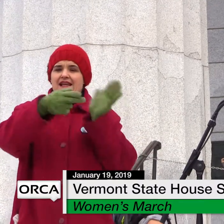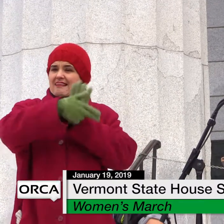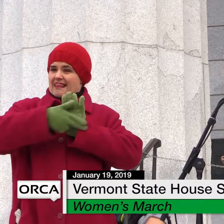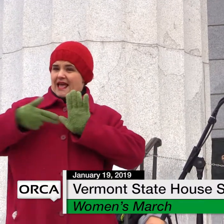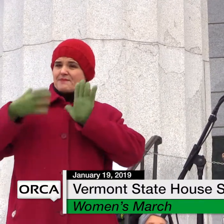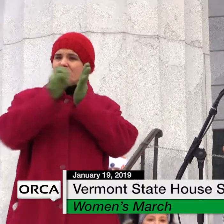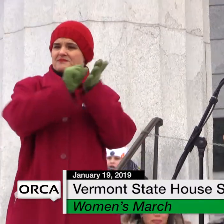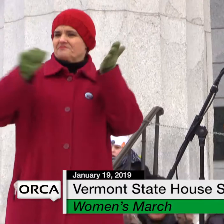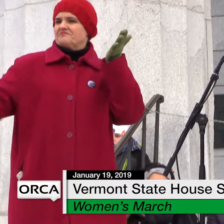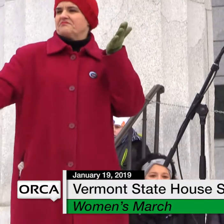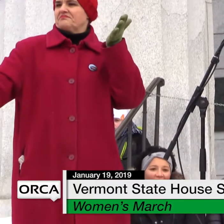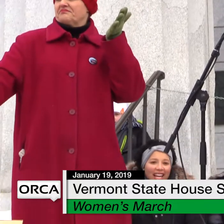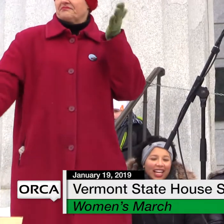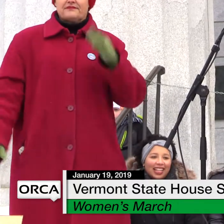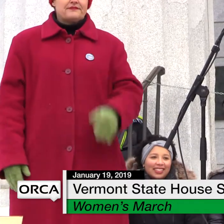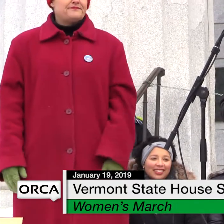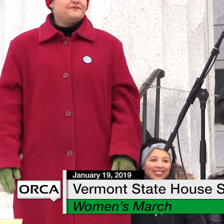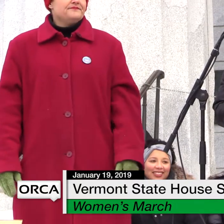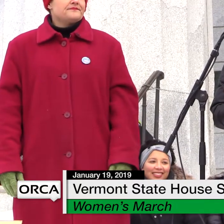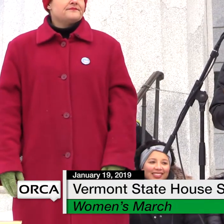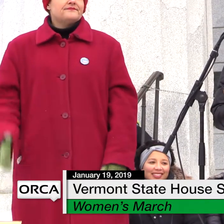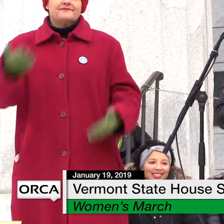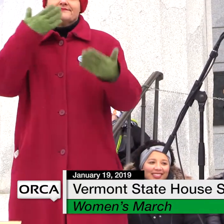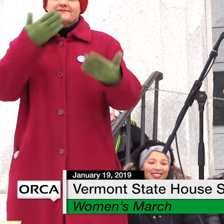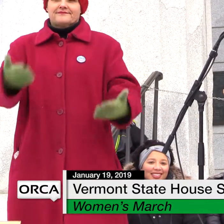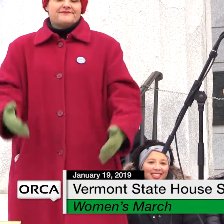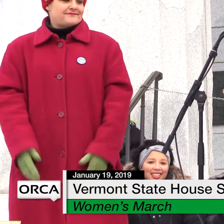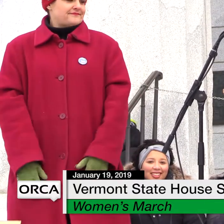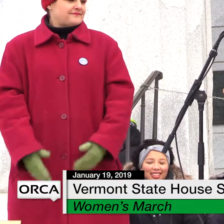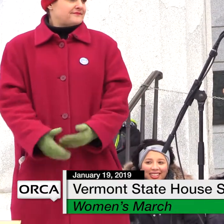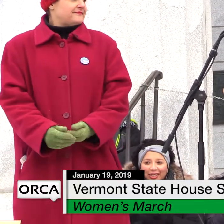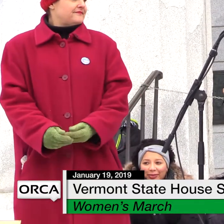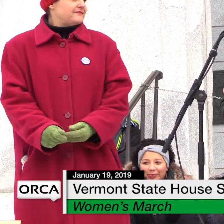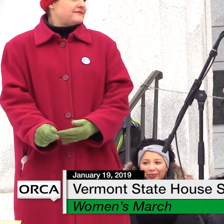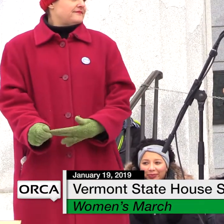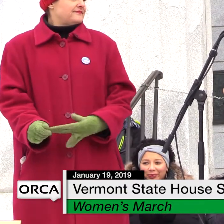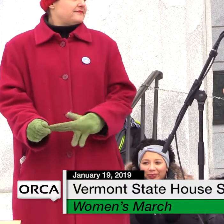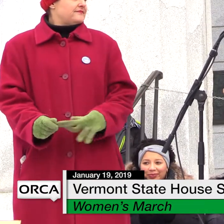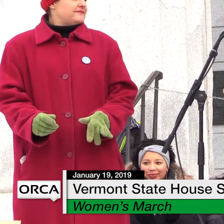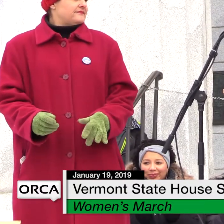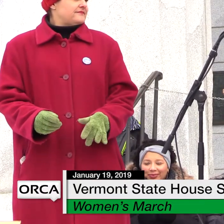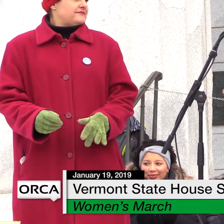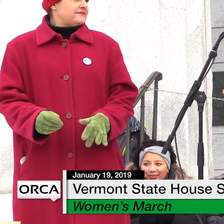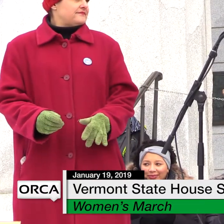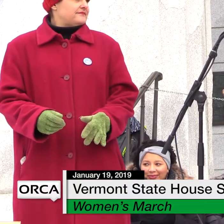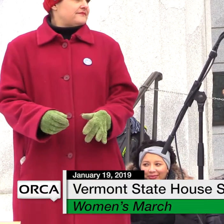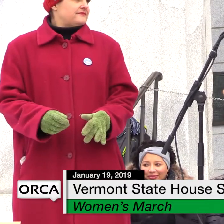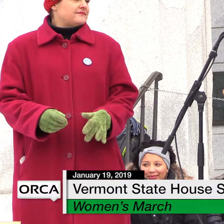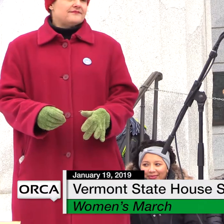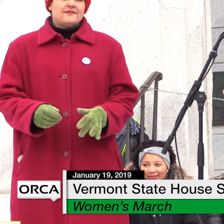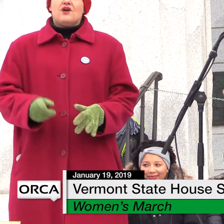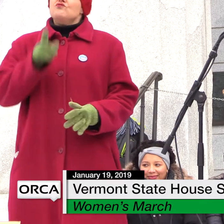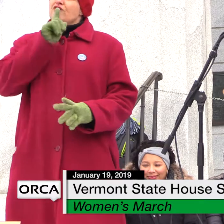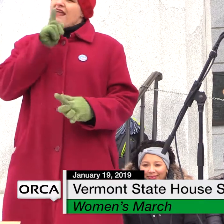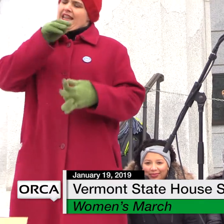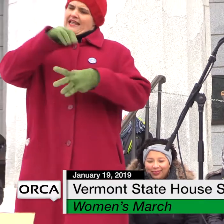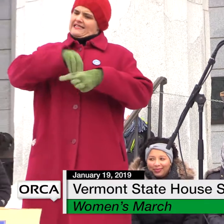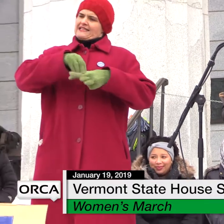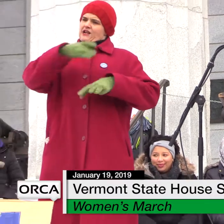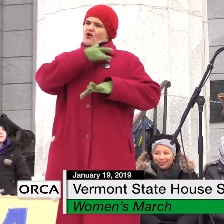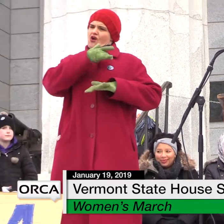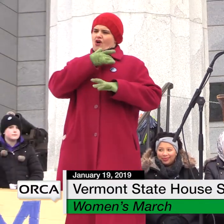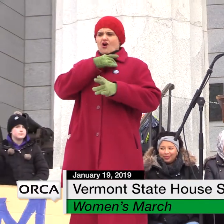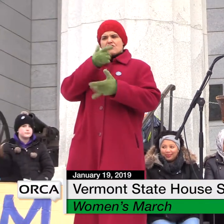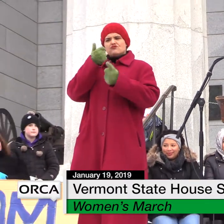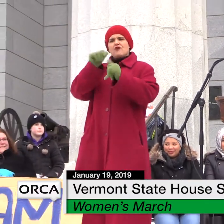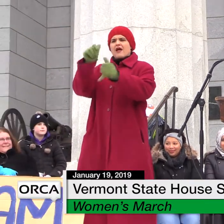are stigma-free. Thank you. Please. make a serious pledge to be a champion for